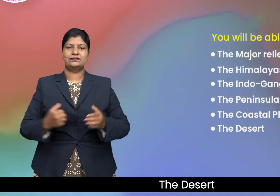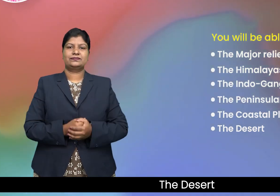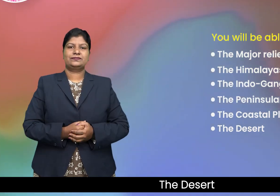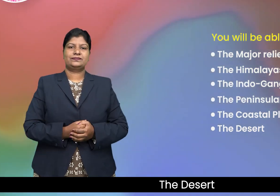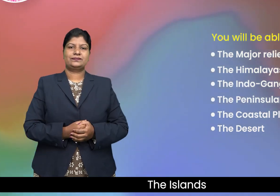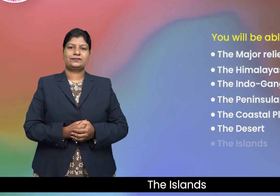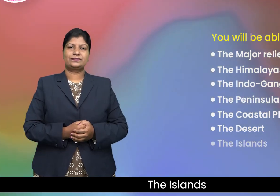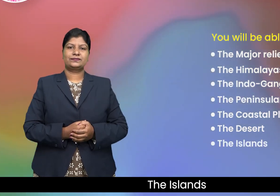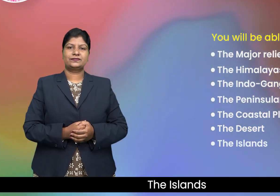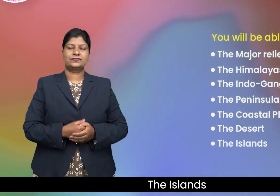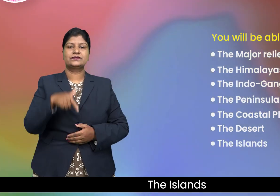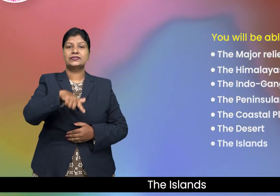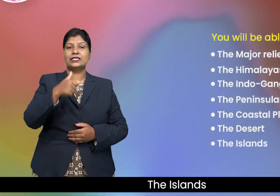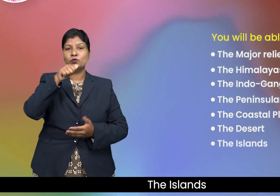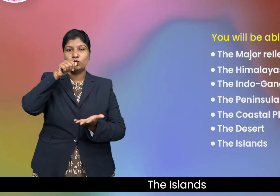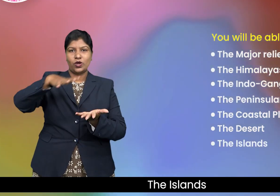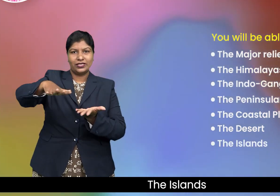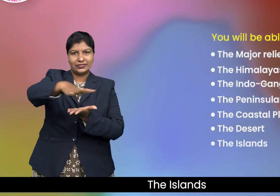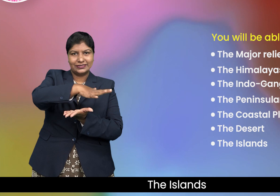the Islands,